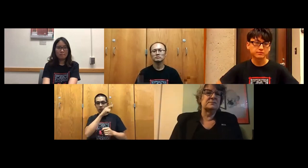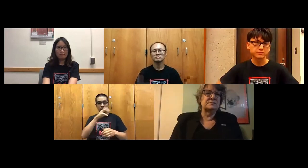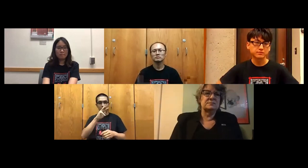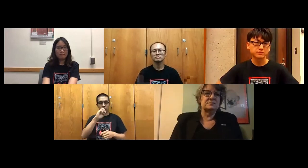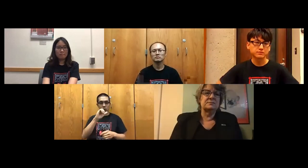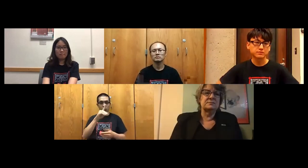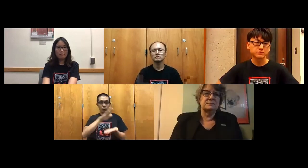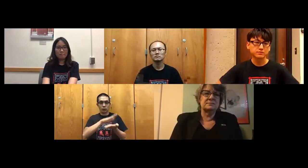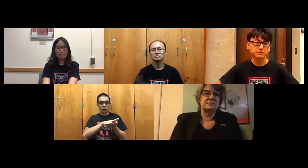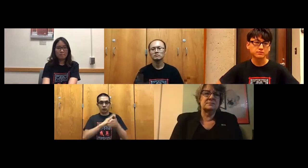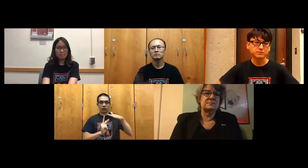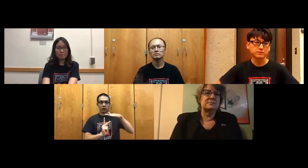happen.